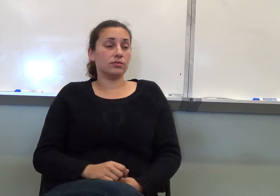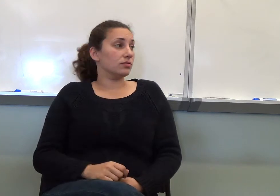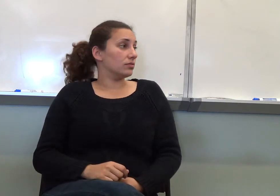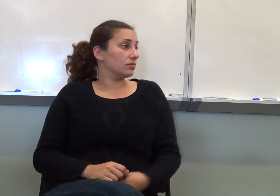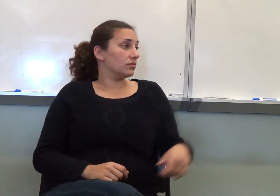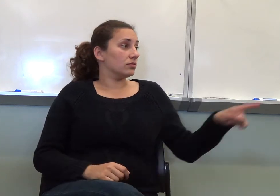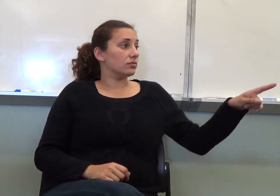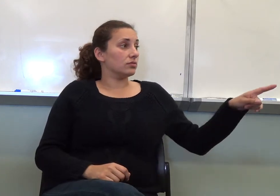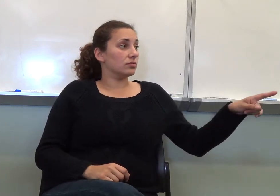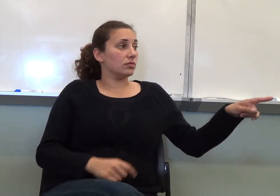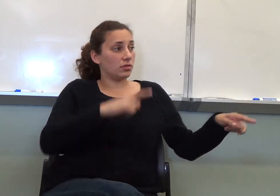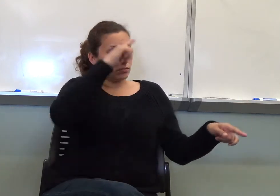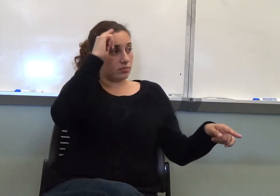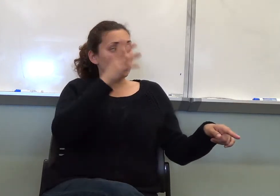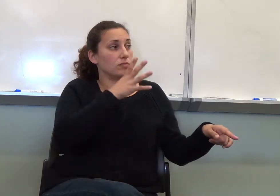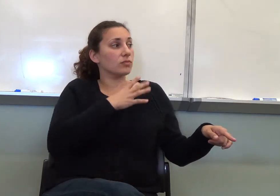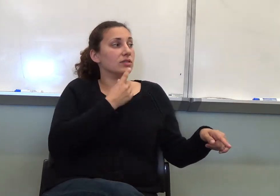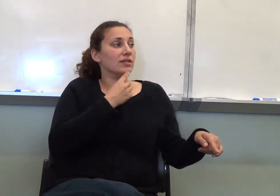81. 81.